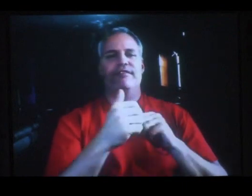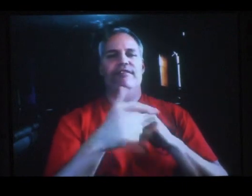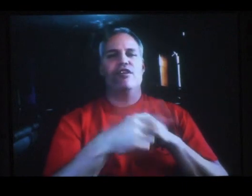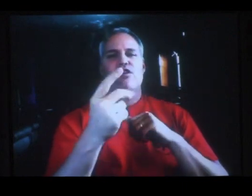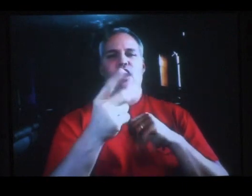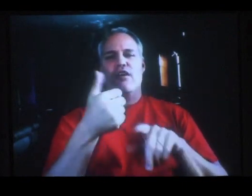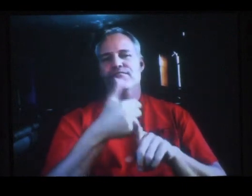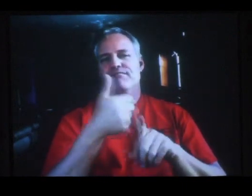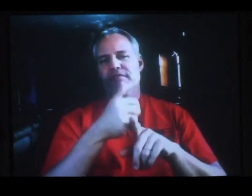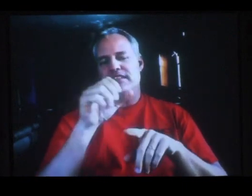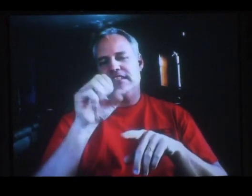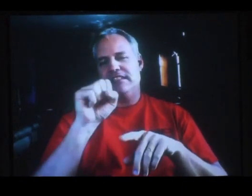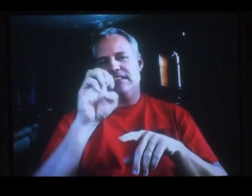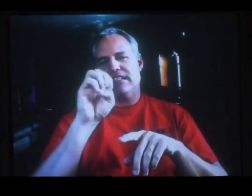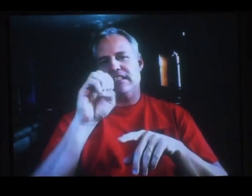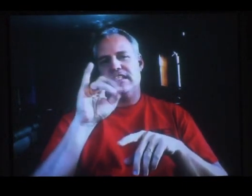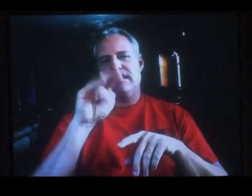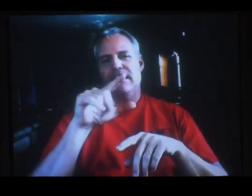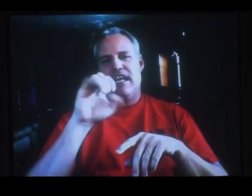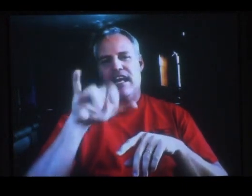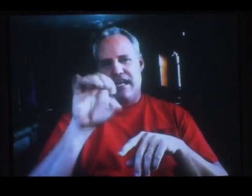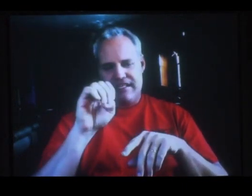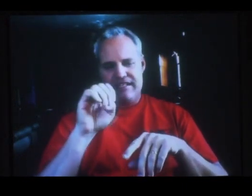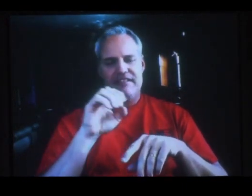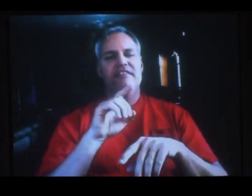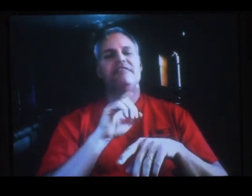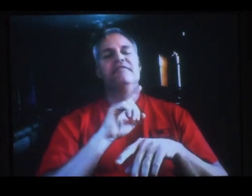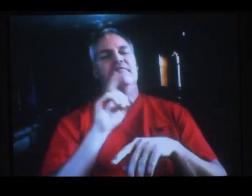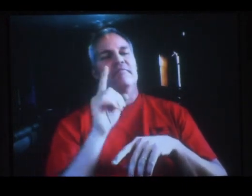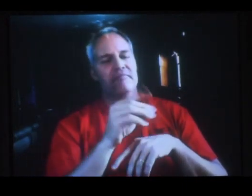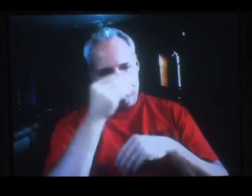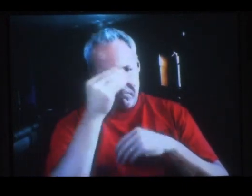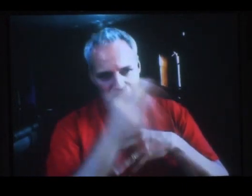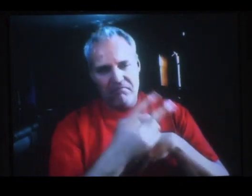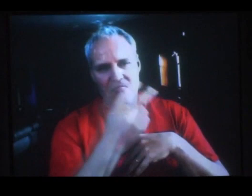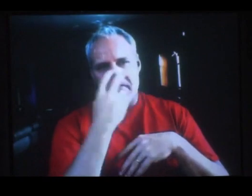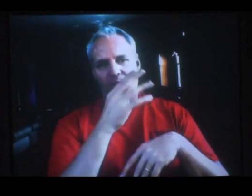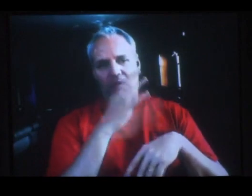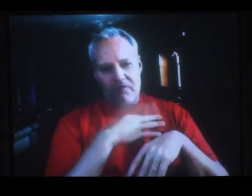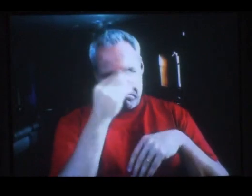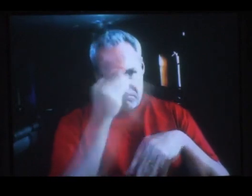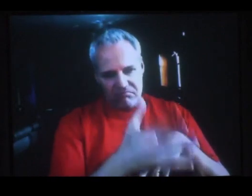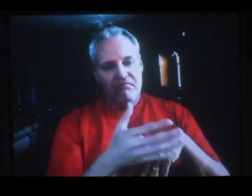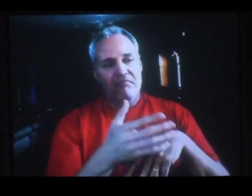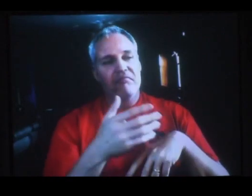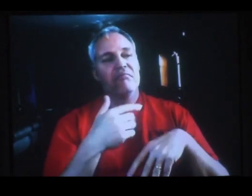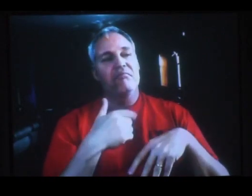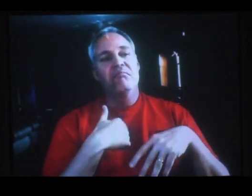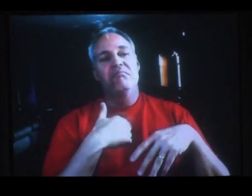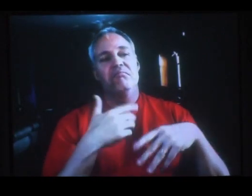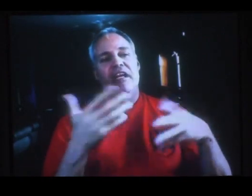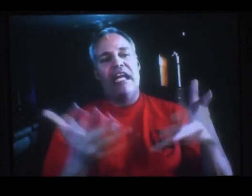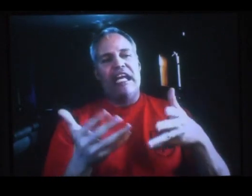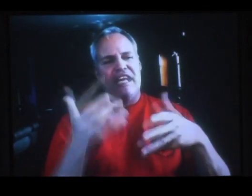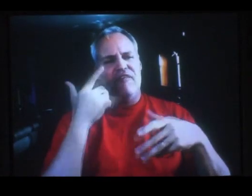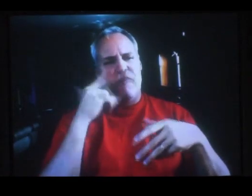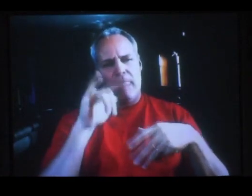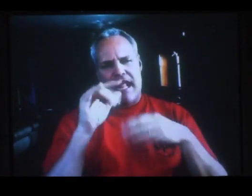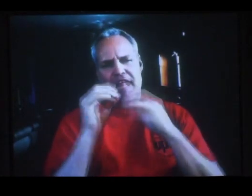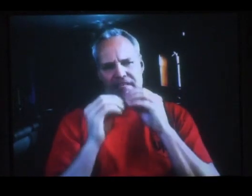right there. So she has a dog. The dog is a seeing eye dog. So she lets, the woman know, hey,